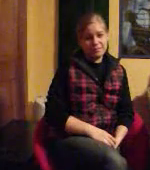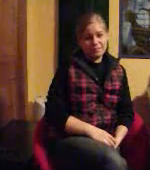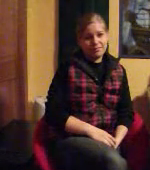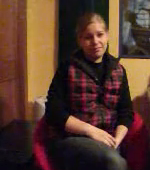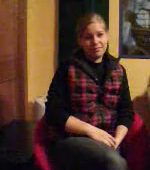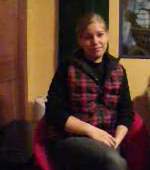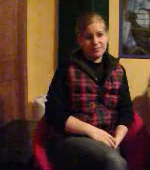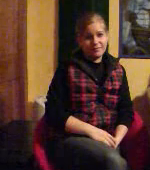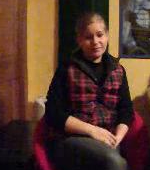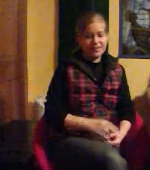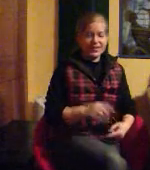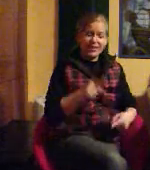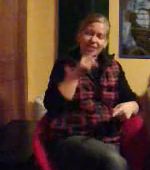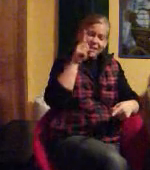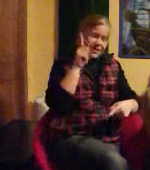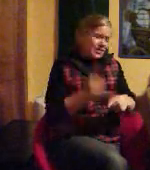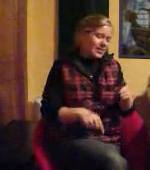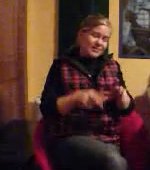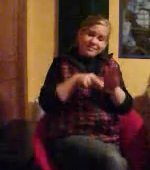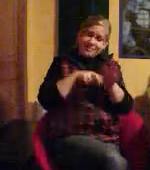She couldn't swing on her swing,